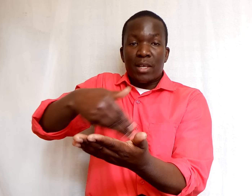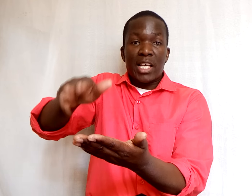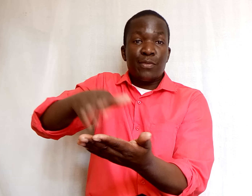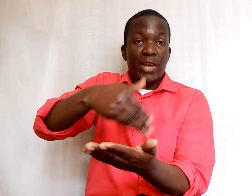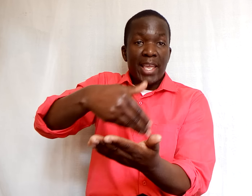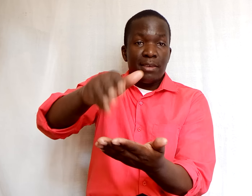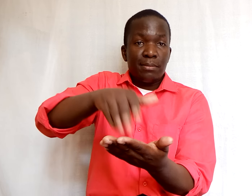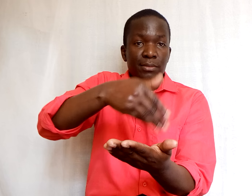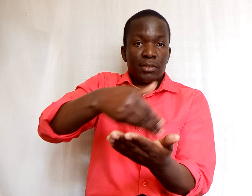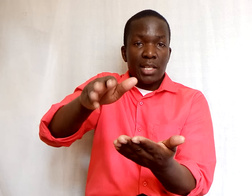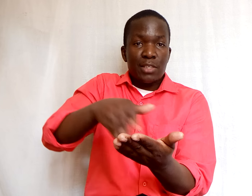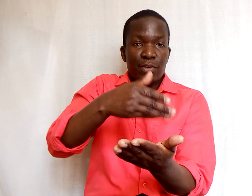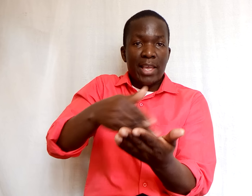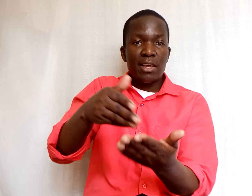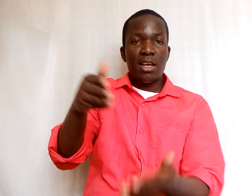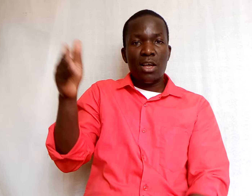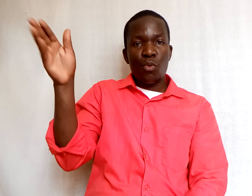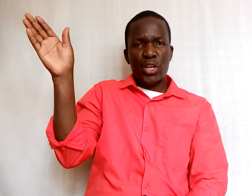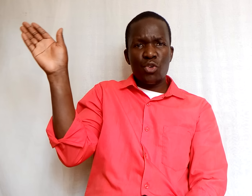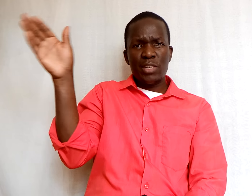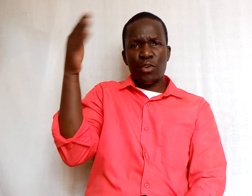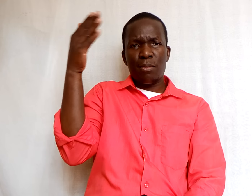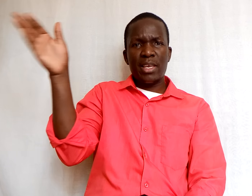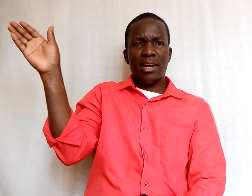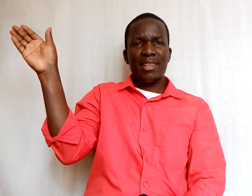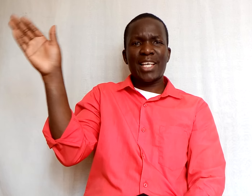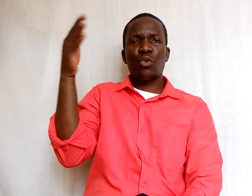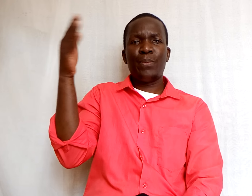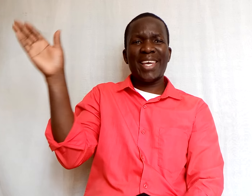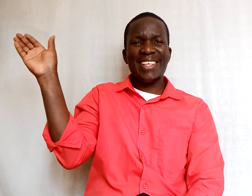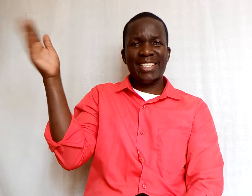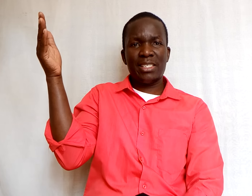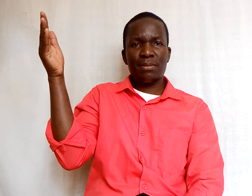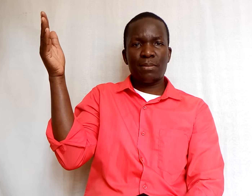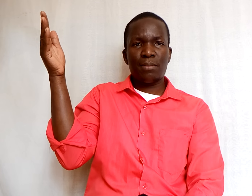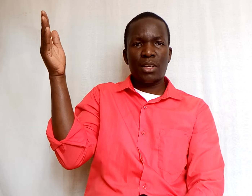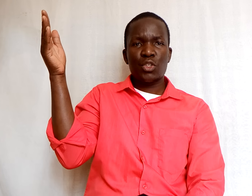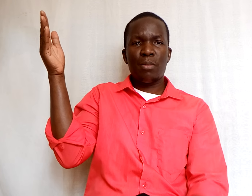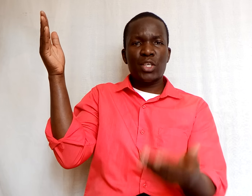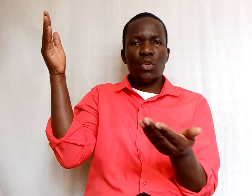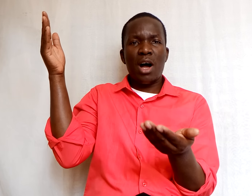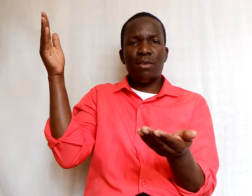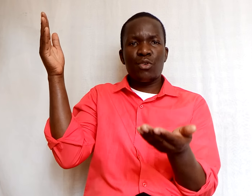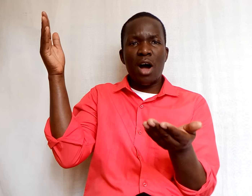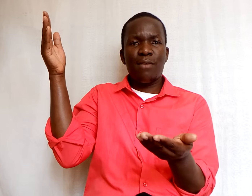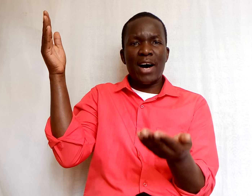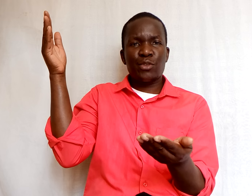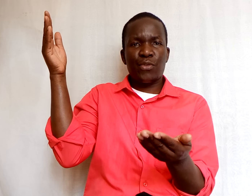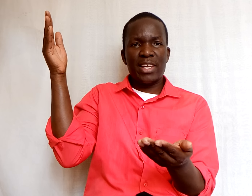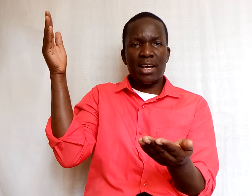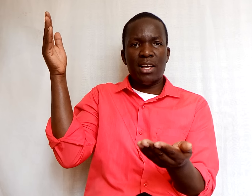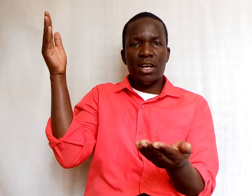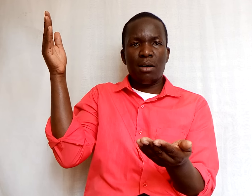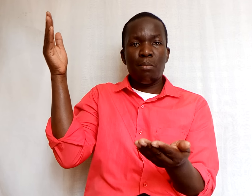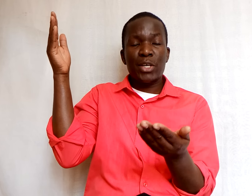That's frying. That's frying. When you do it from here, that's to paint. So make sure you have as Sofia. Make sure